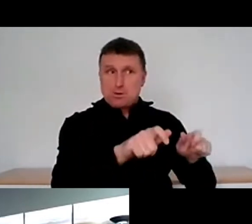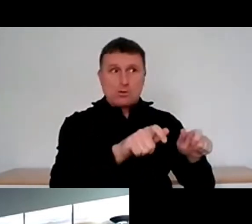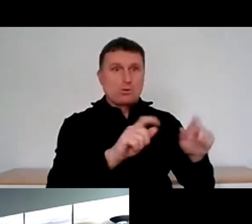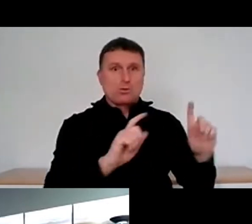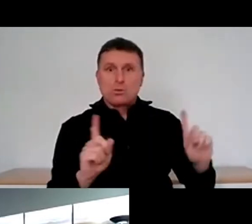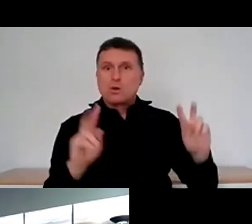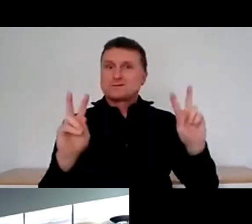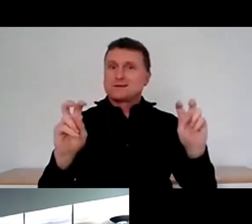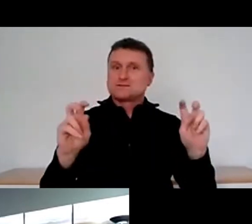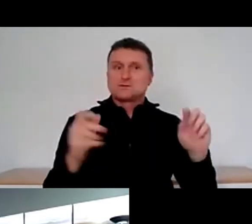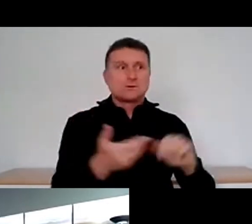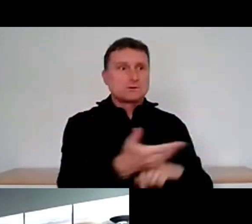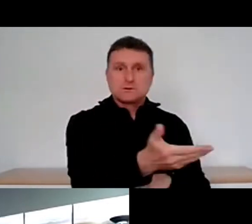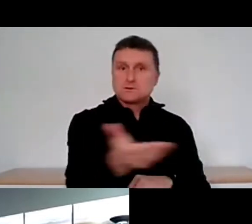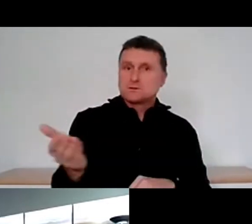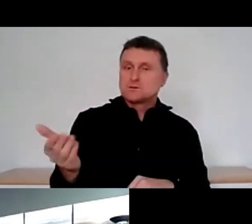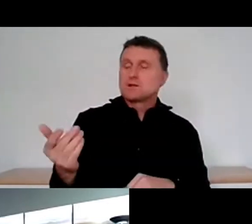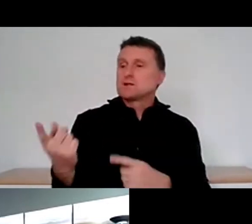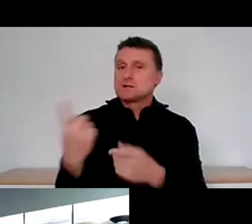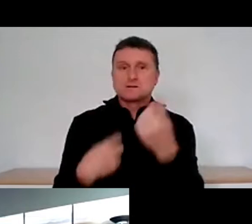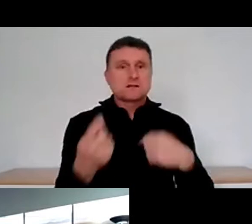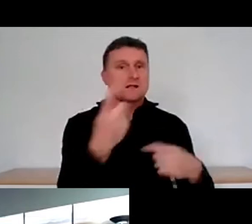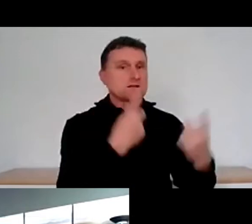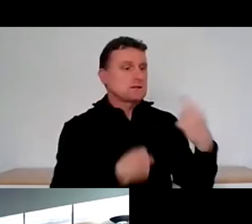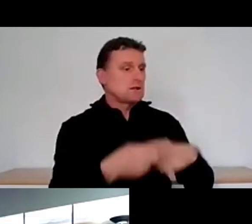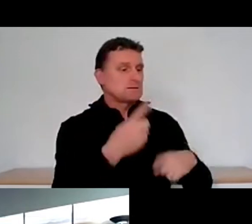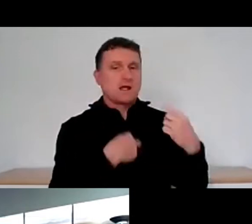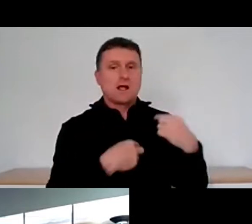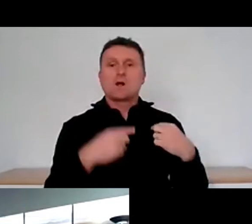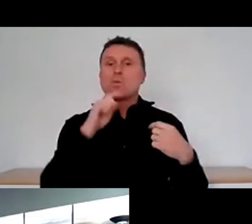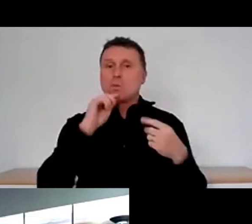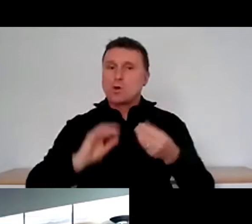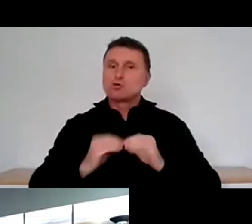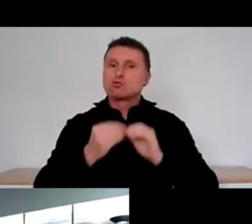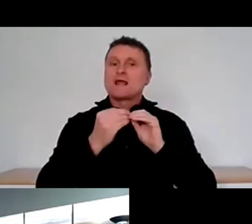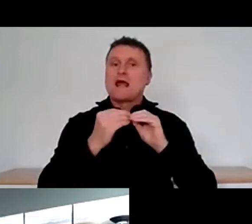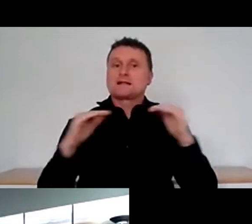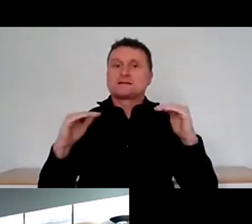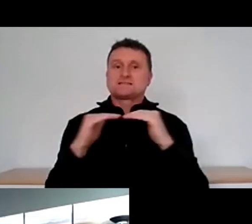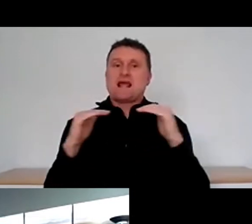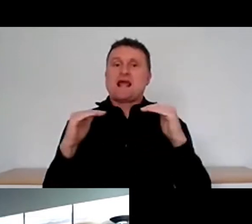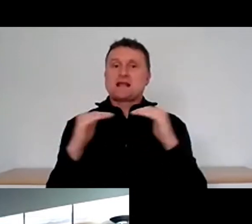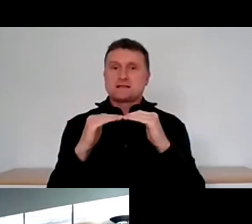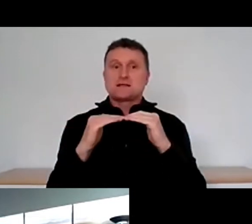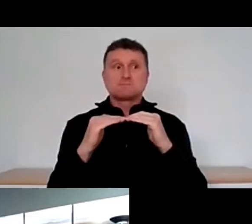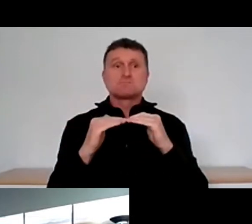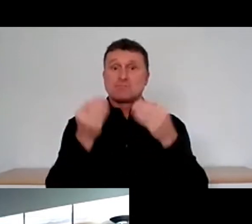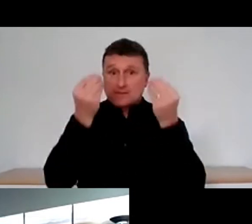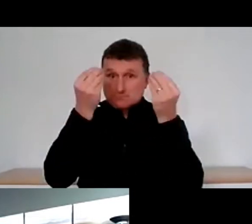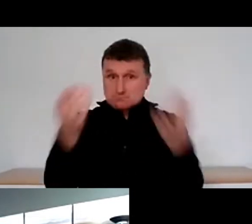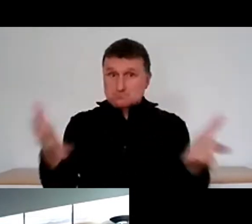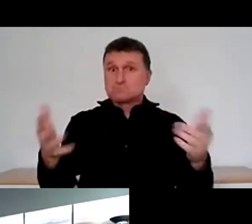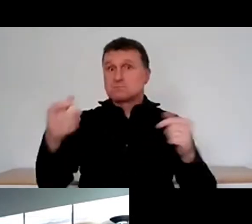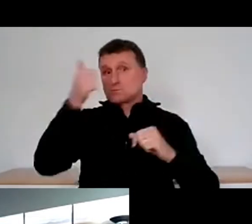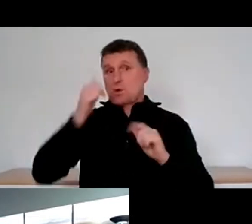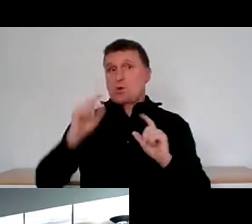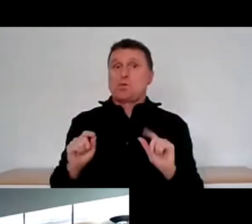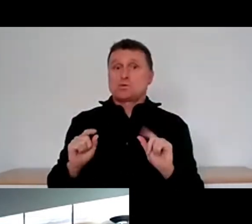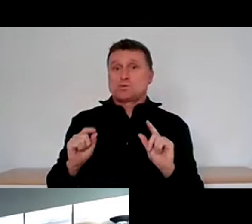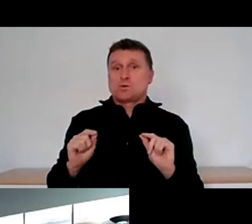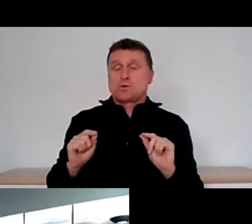to make a standard so that everyone knows what they need to do. And it's rather than having hundreds of organizations reinvent the